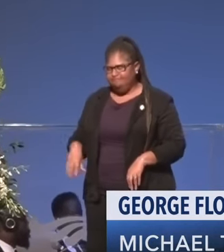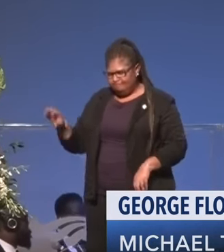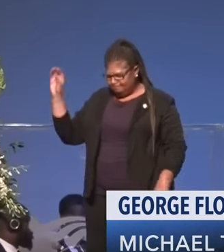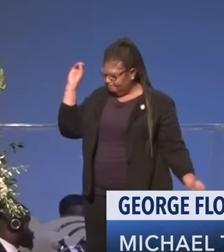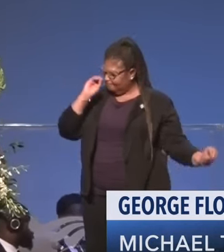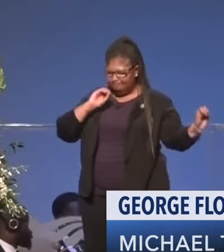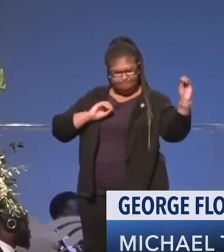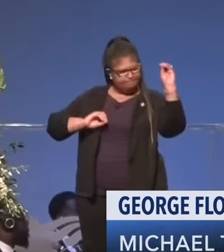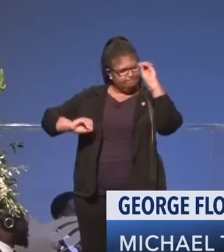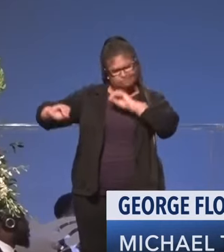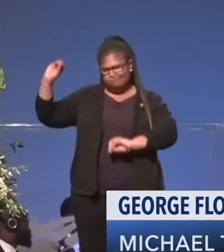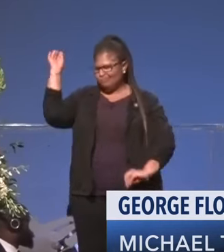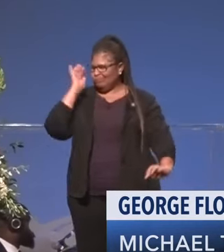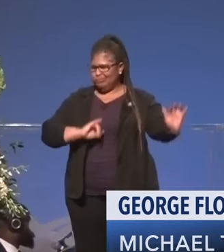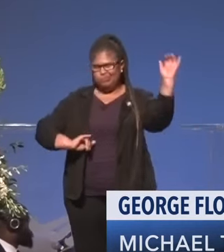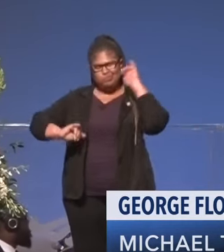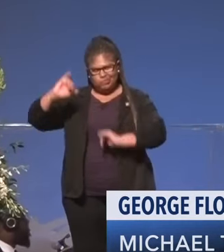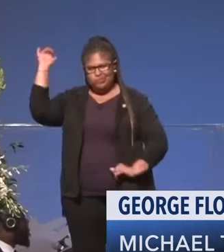Oh,